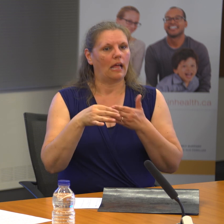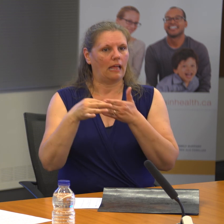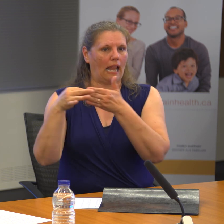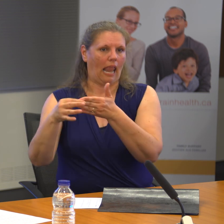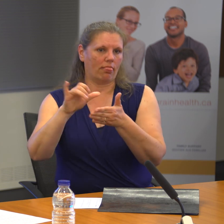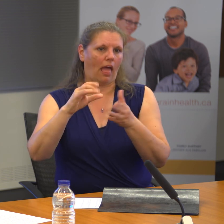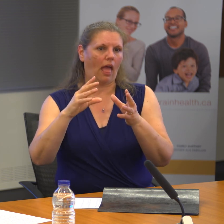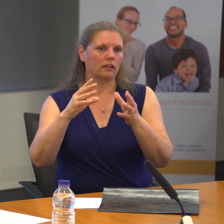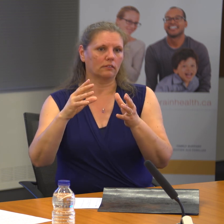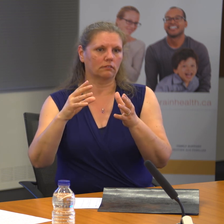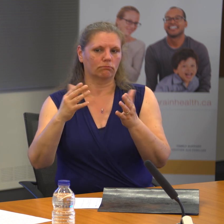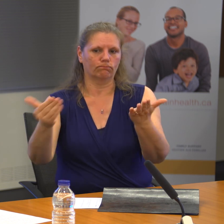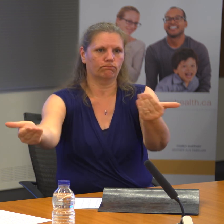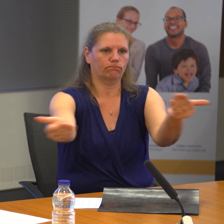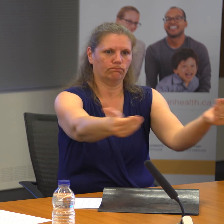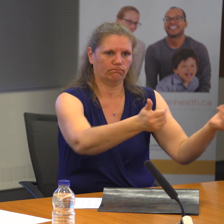in. It was the